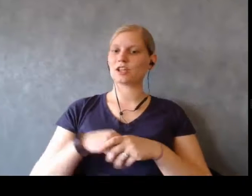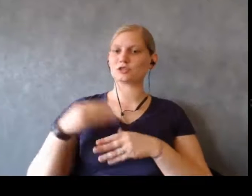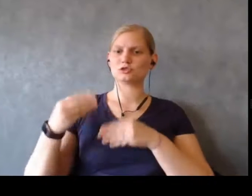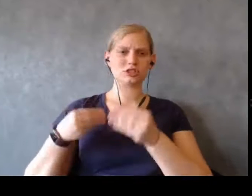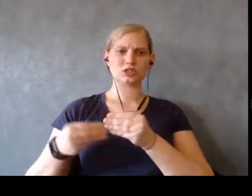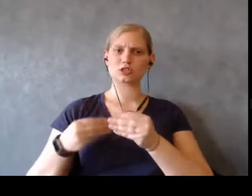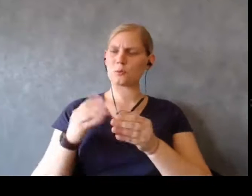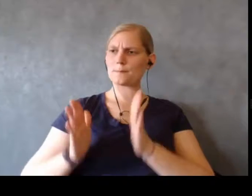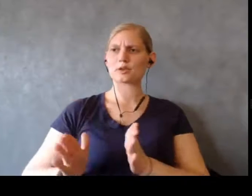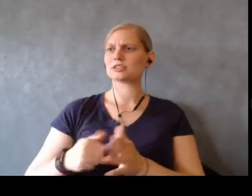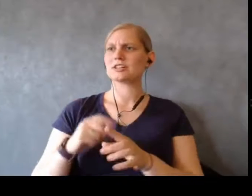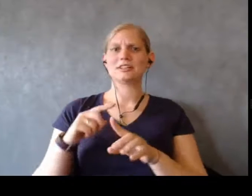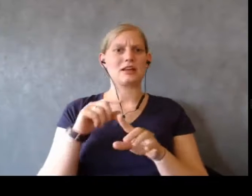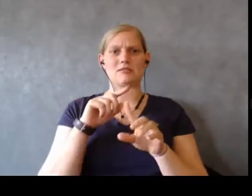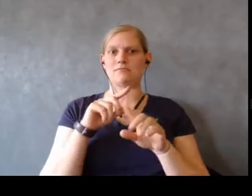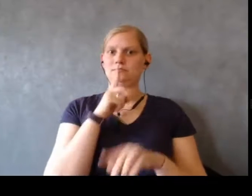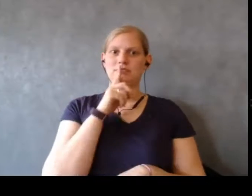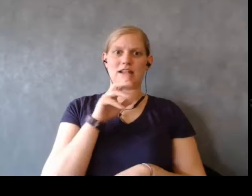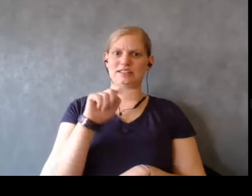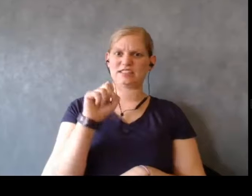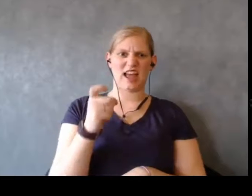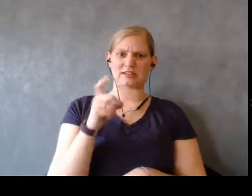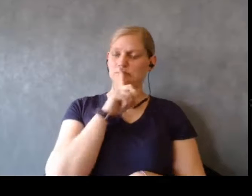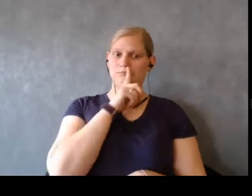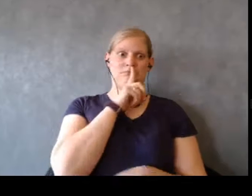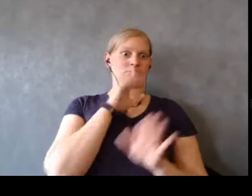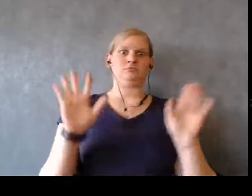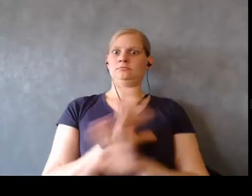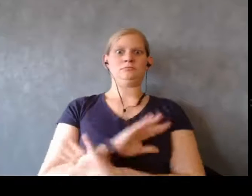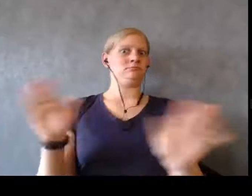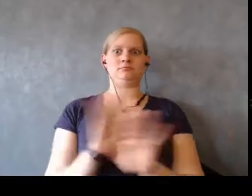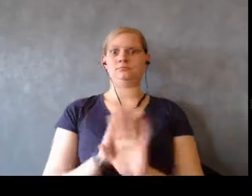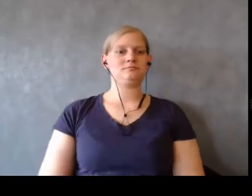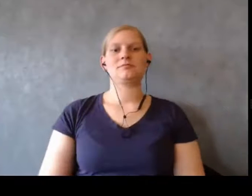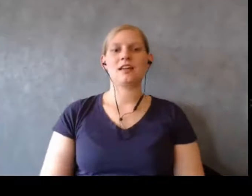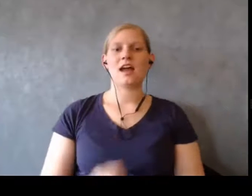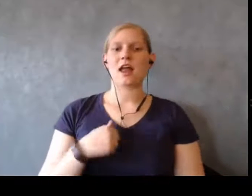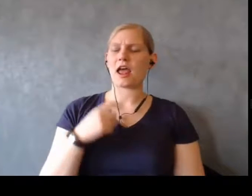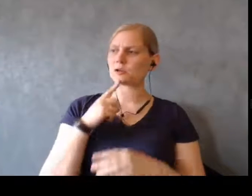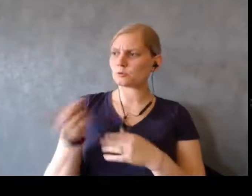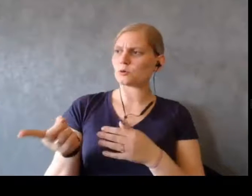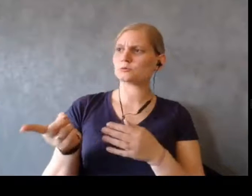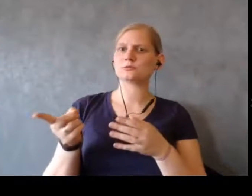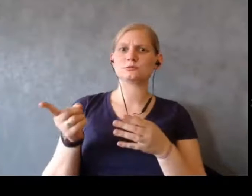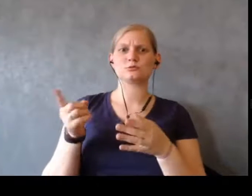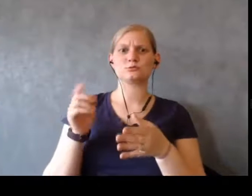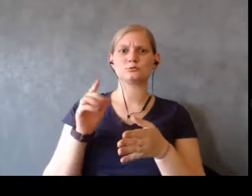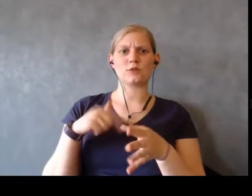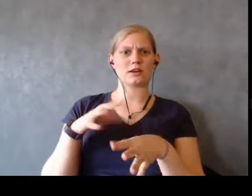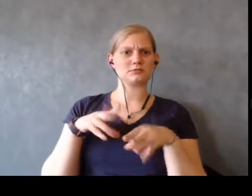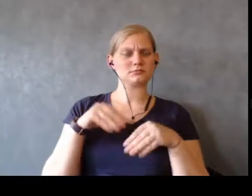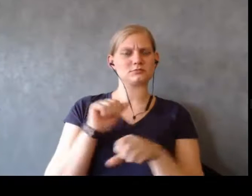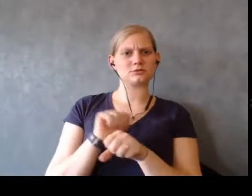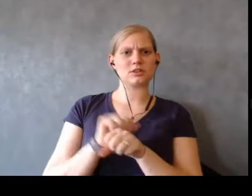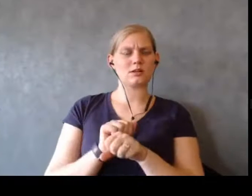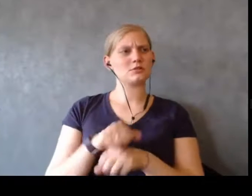But when I went to Boston to visit my grandmother and I told her about the job that I was taking, she surprised me by saying that she was proud of me